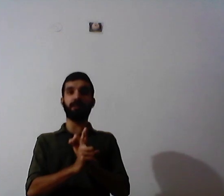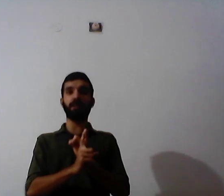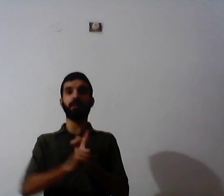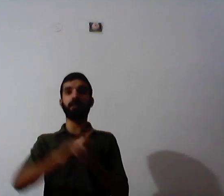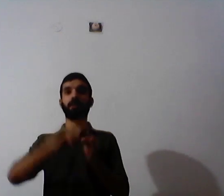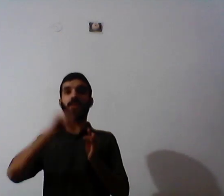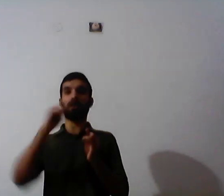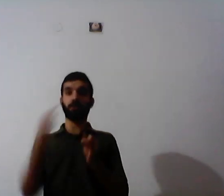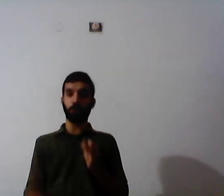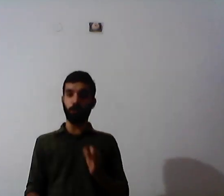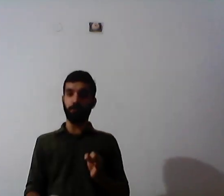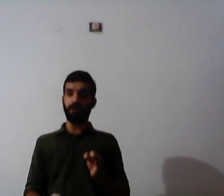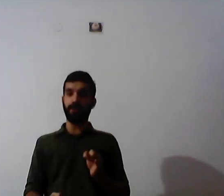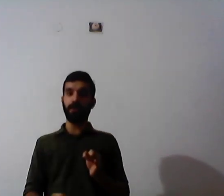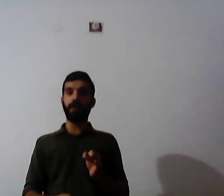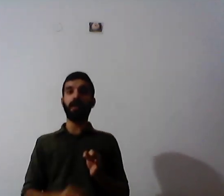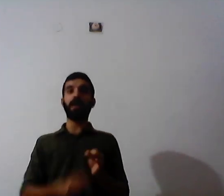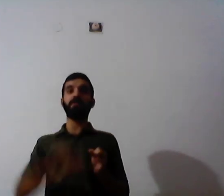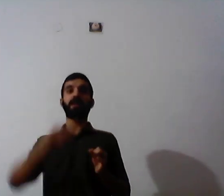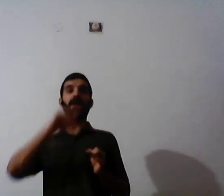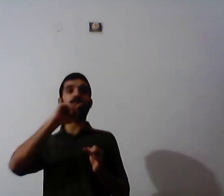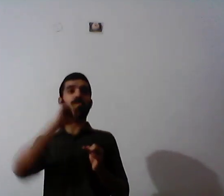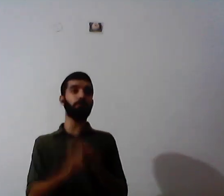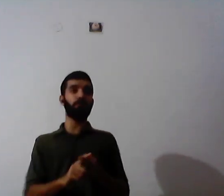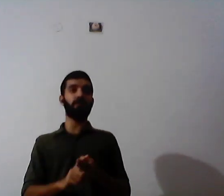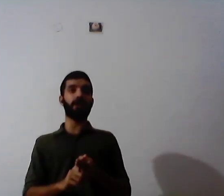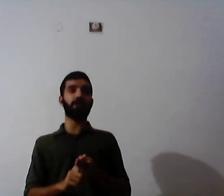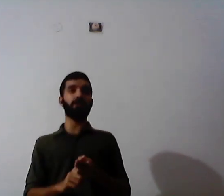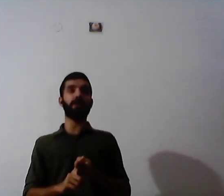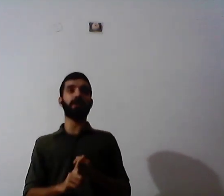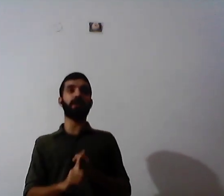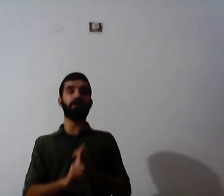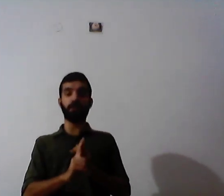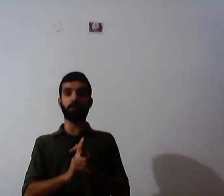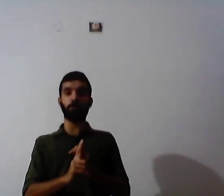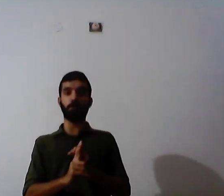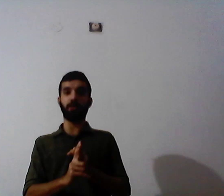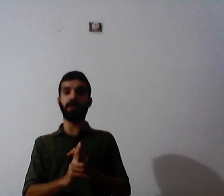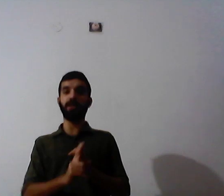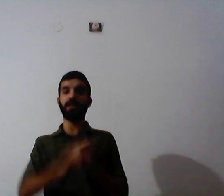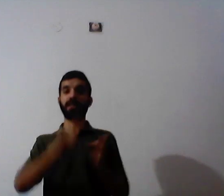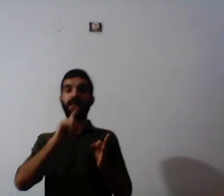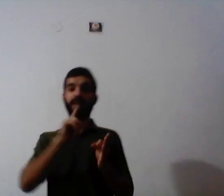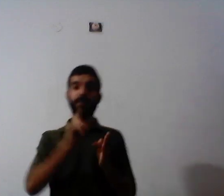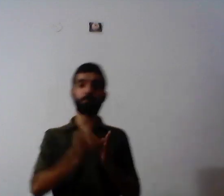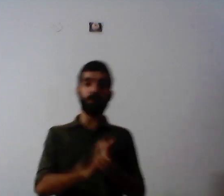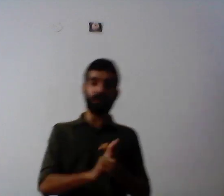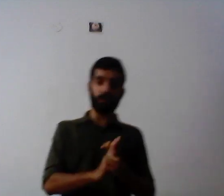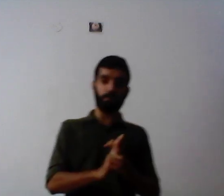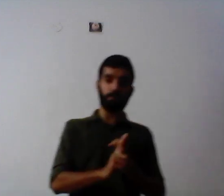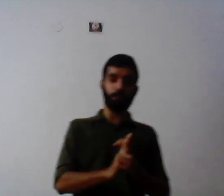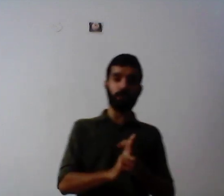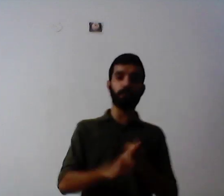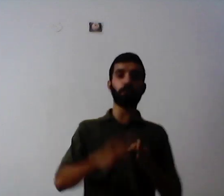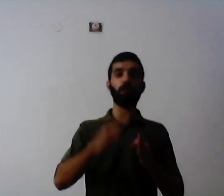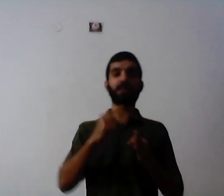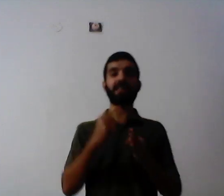affecting solubility. And we have one more factor that can affect solubility, that is pressure. Okay, so we'll see